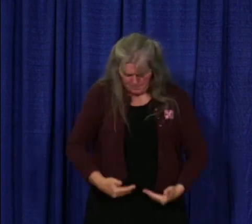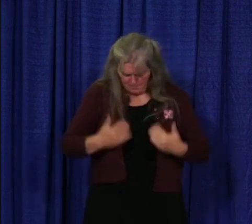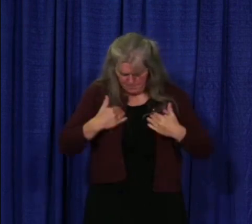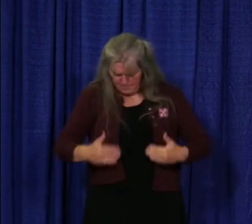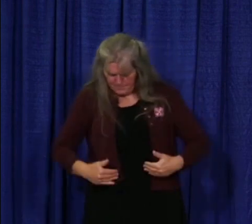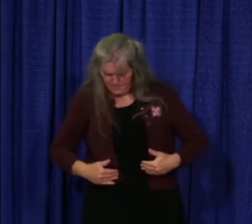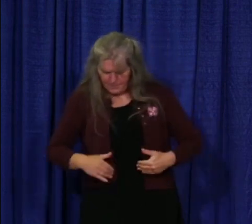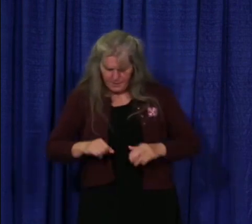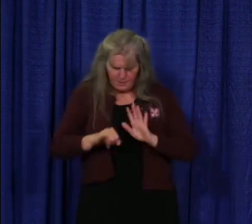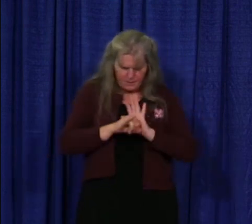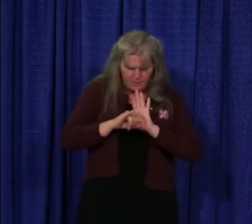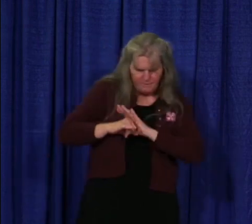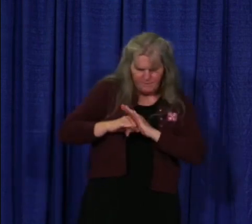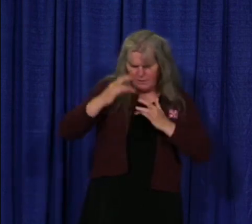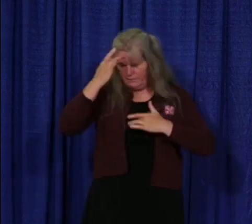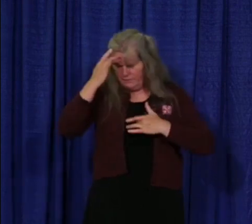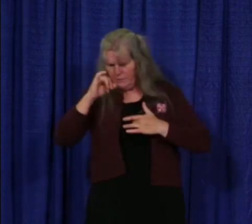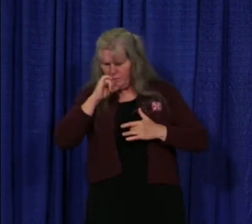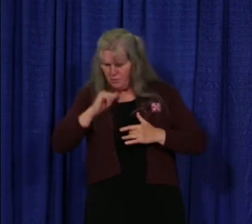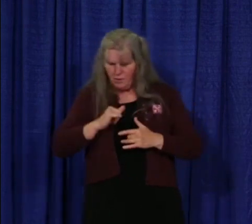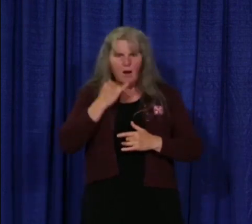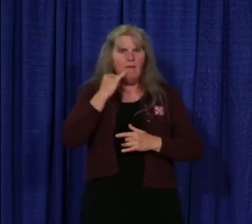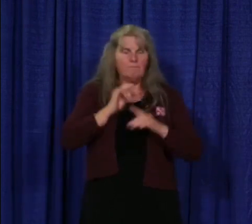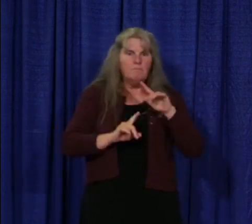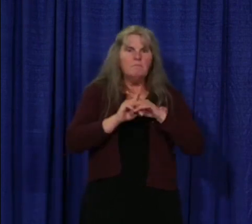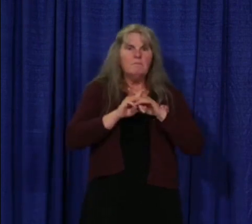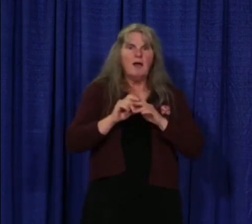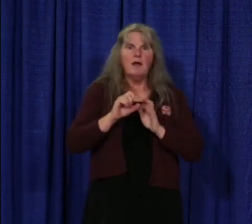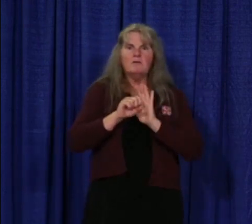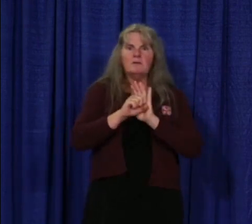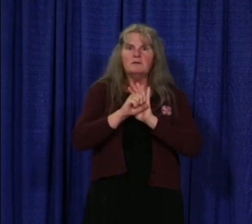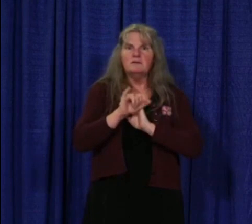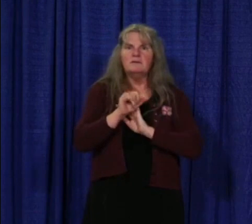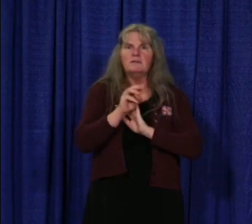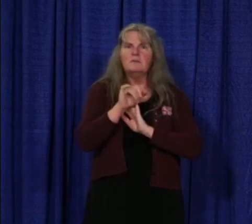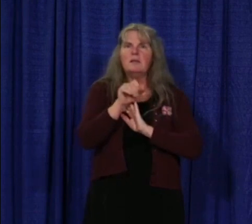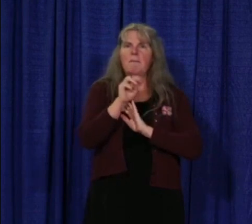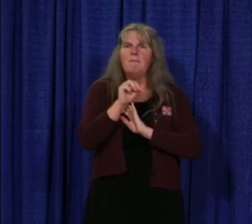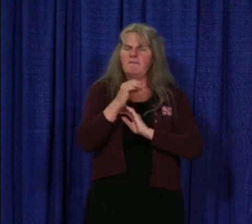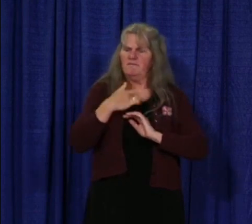keeping a watch, and if you do develop any symptoms, any new symptoms,